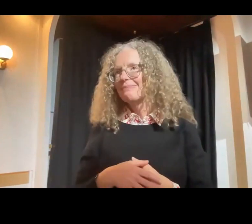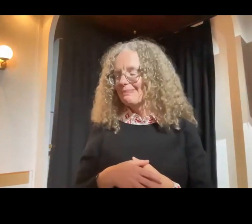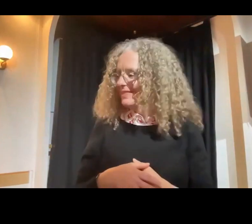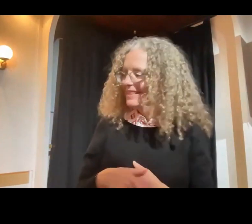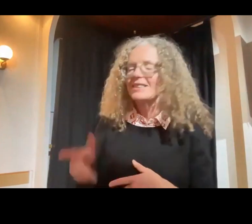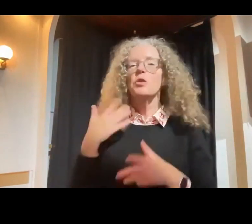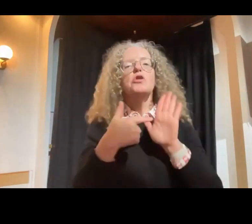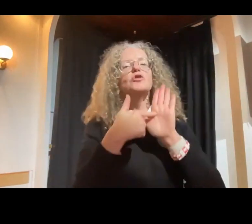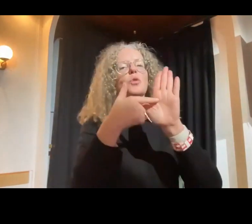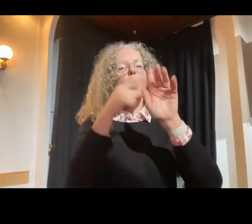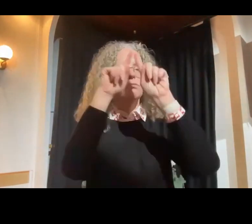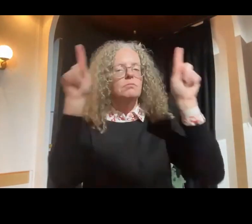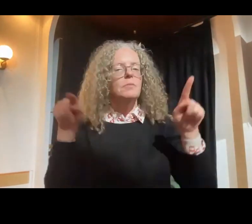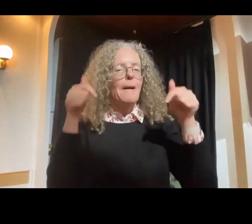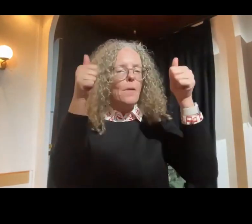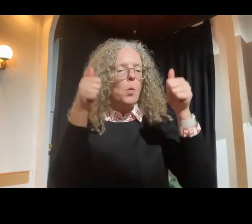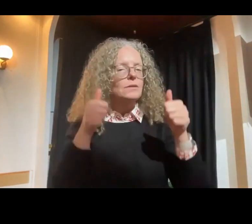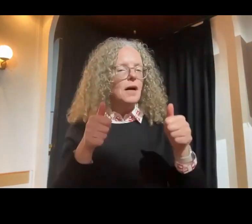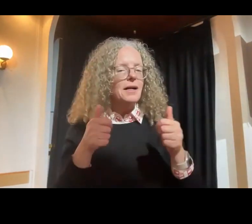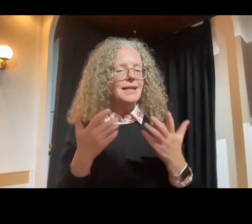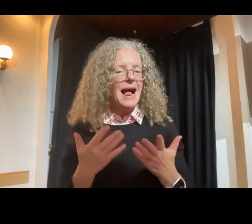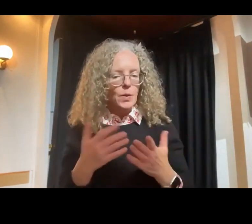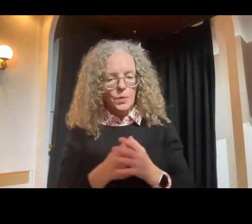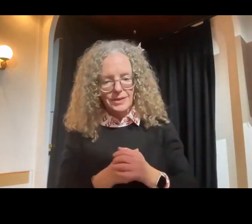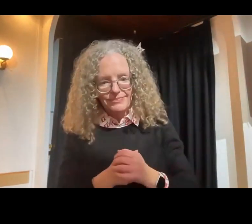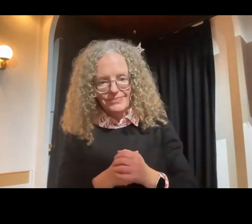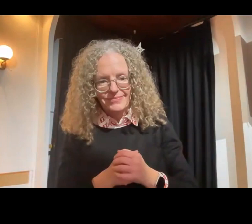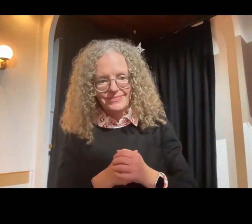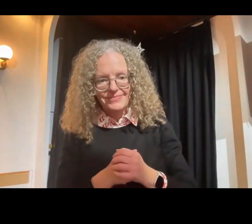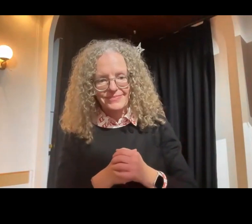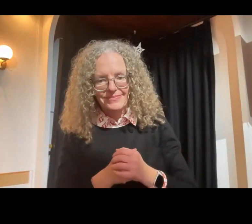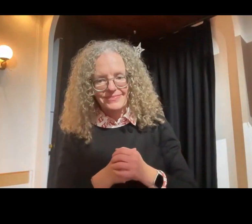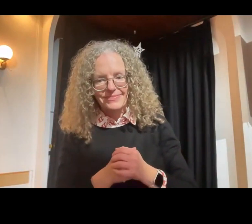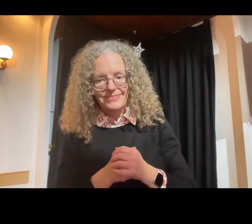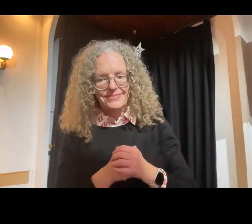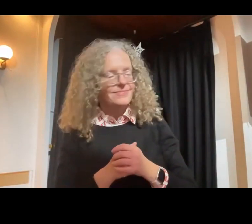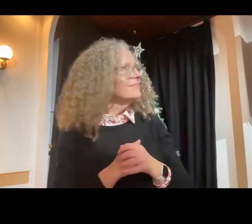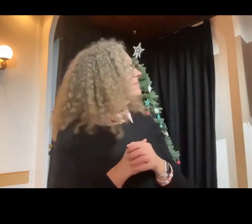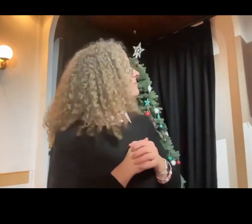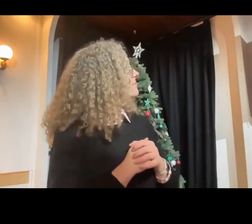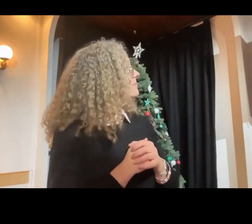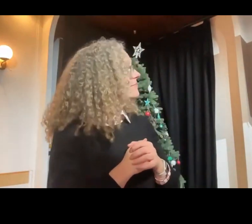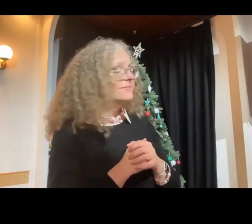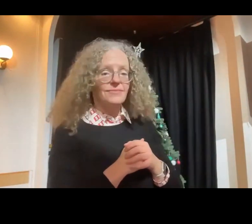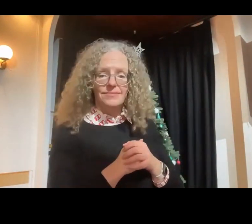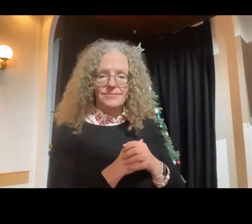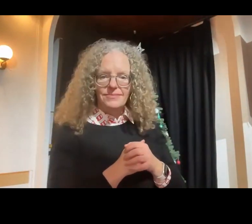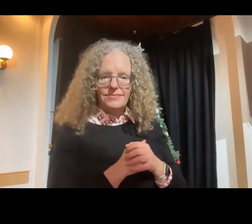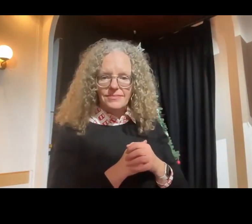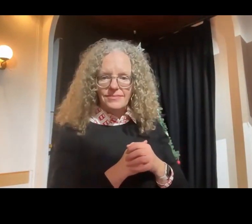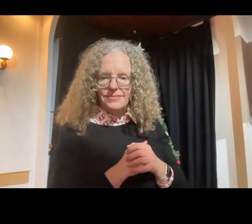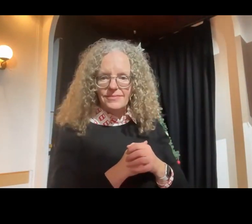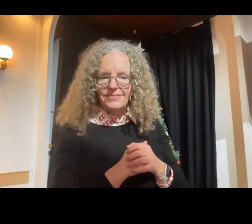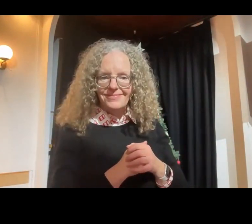oh well, she doesn't want to be seen, but she will show you a screen where we can show you the poster of the next event.